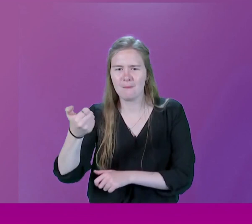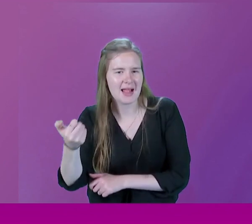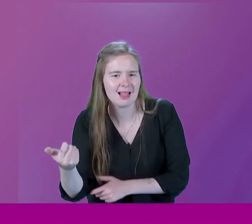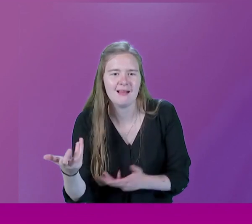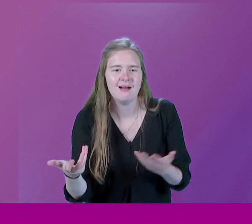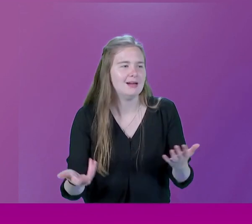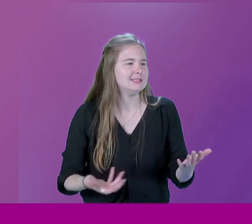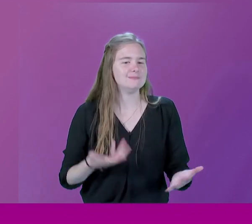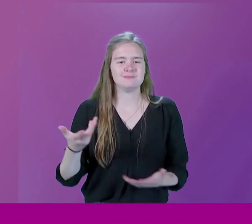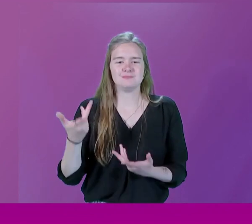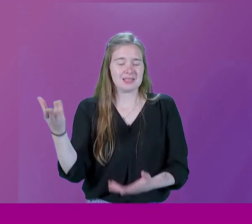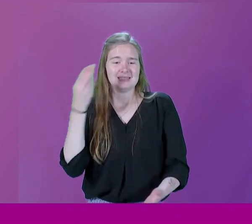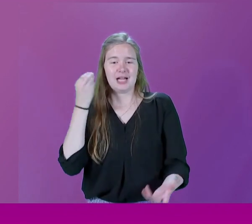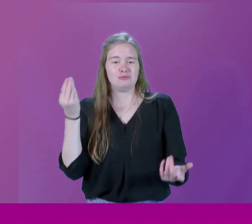of